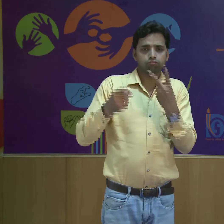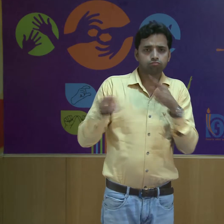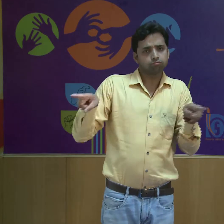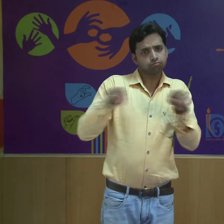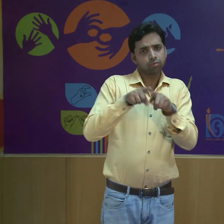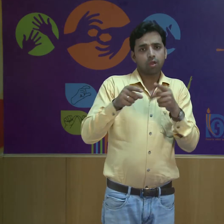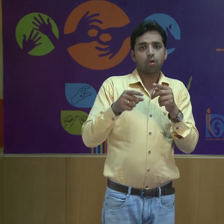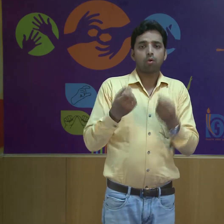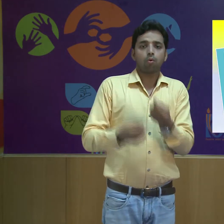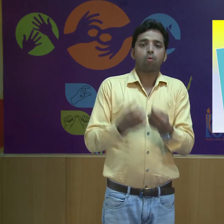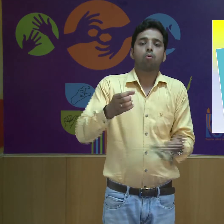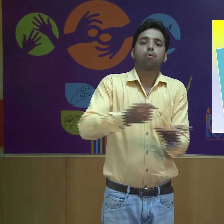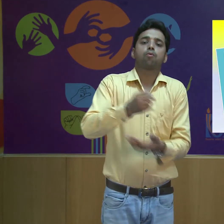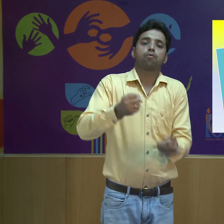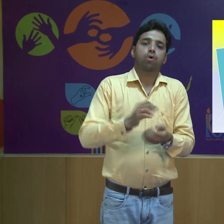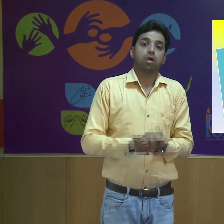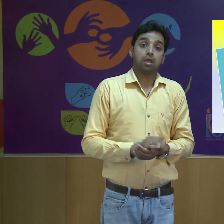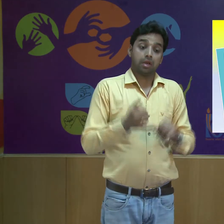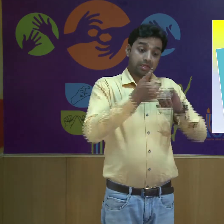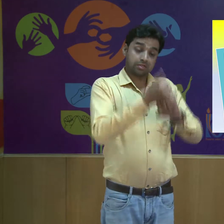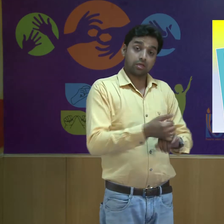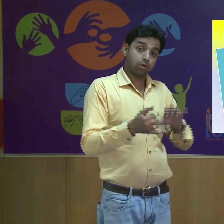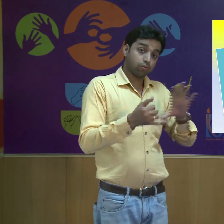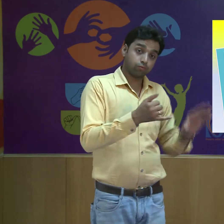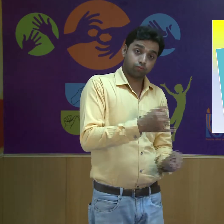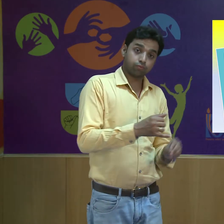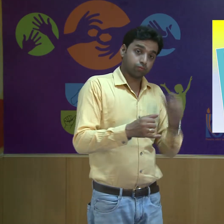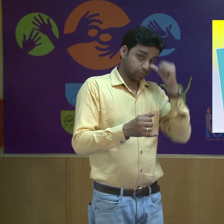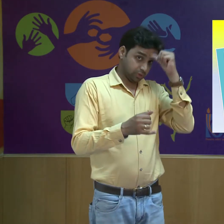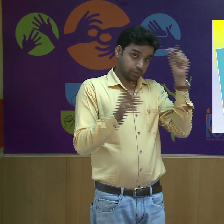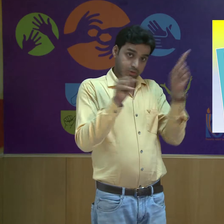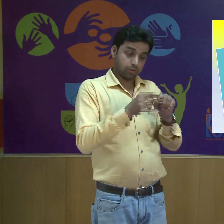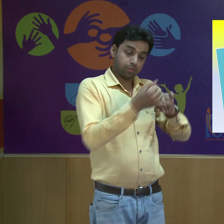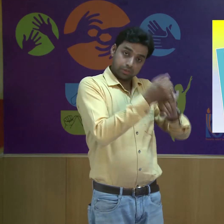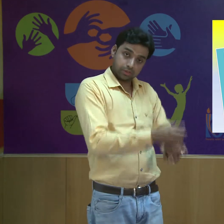However, in South India,